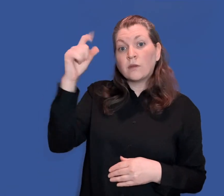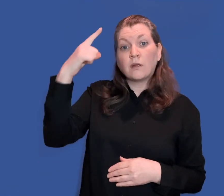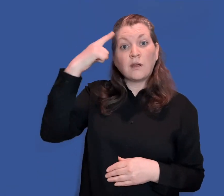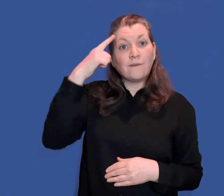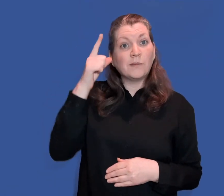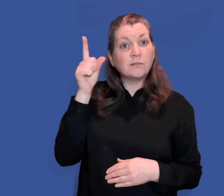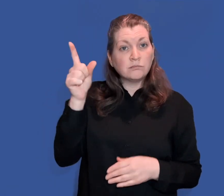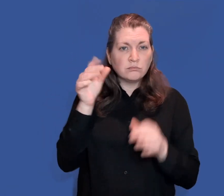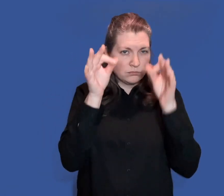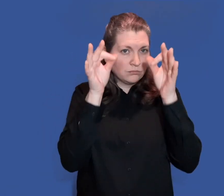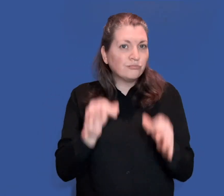capital projects.